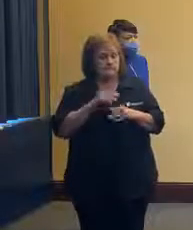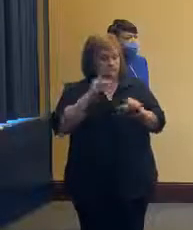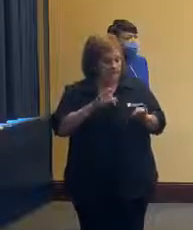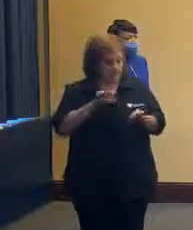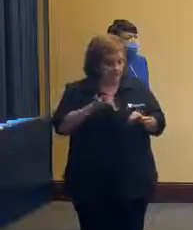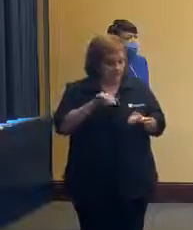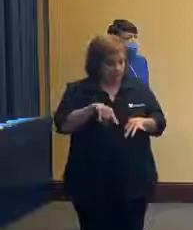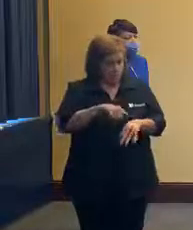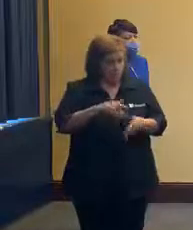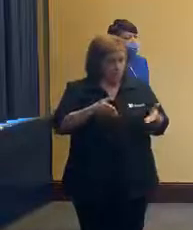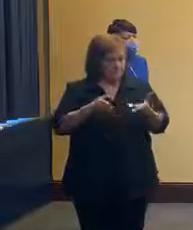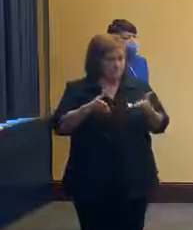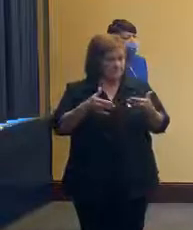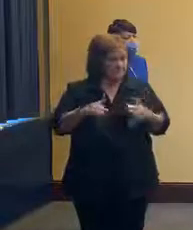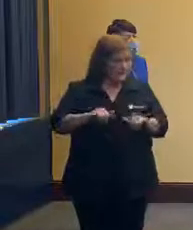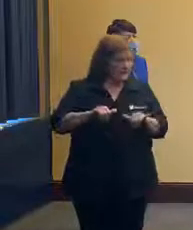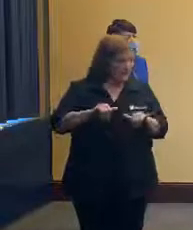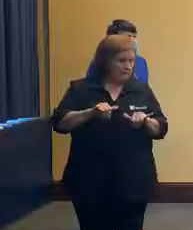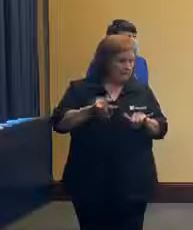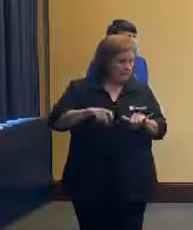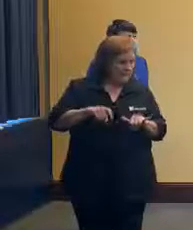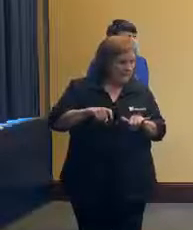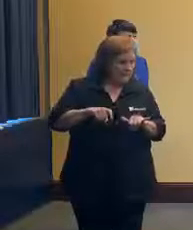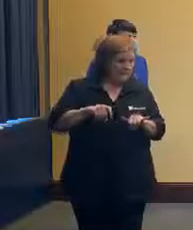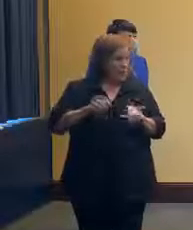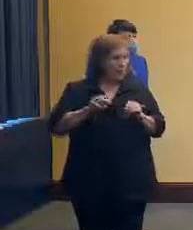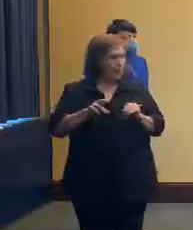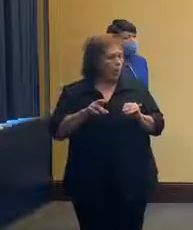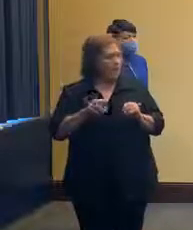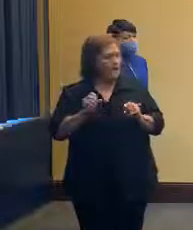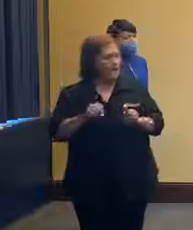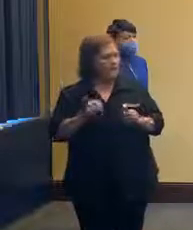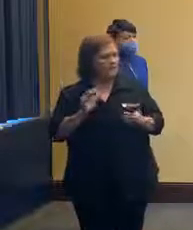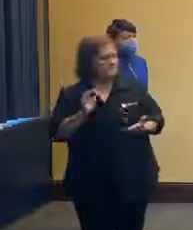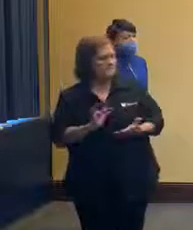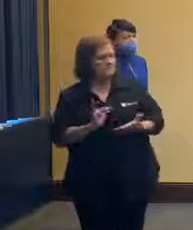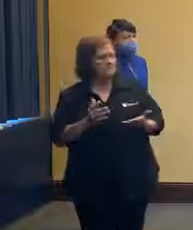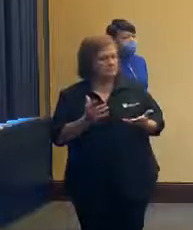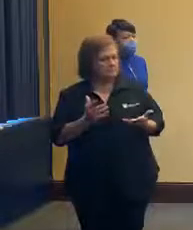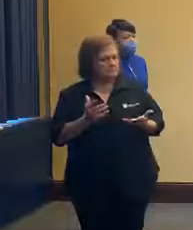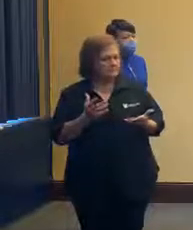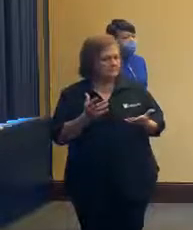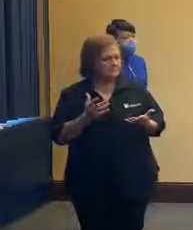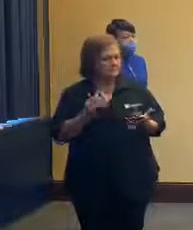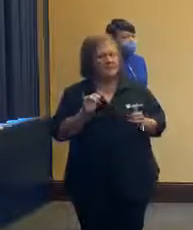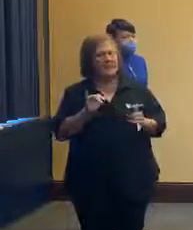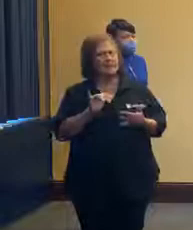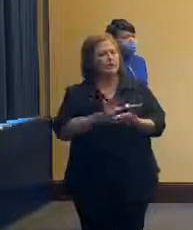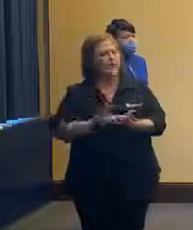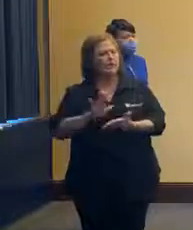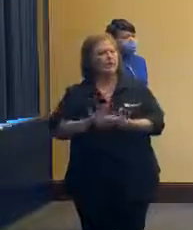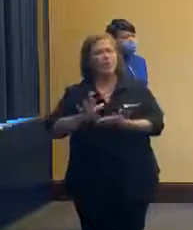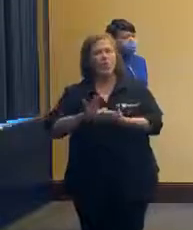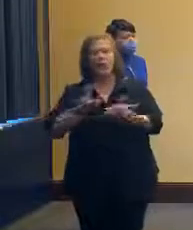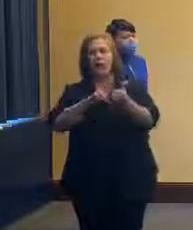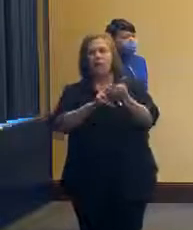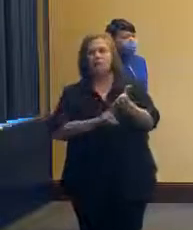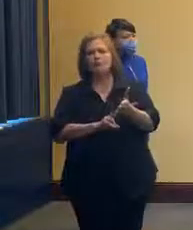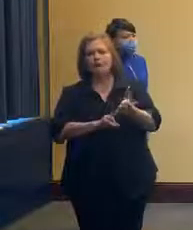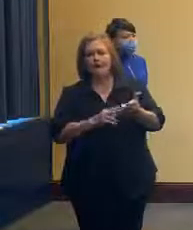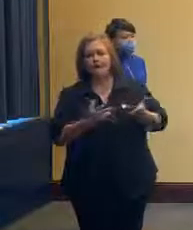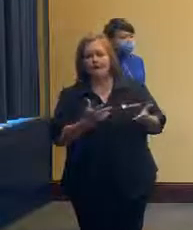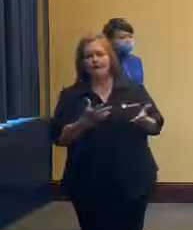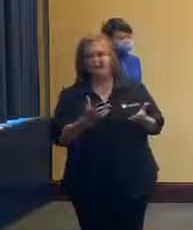services are still provided or needed, or are they more on a limited basis. We have certain say, janitorial contract services that